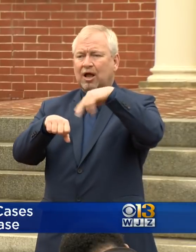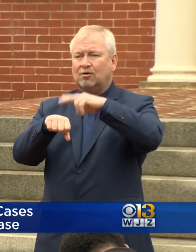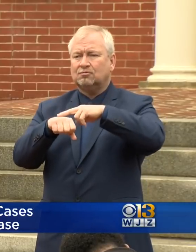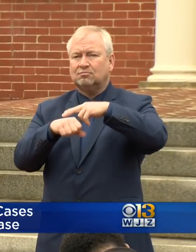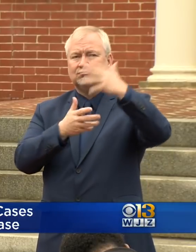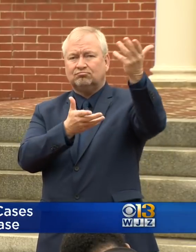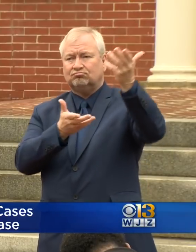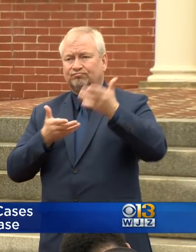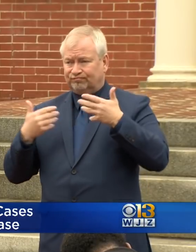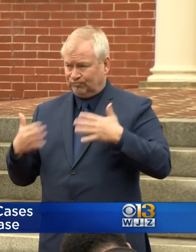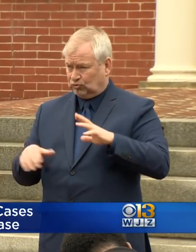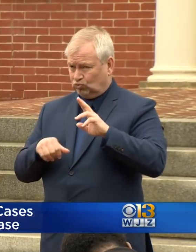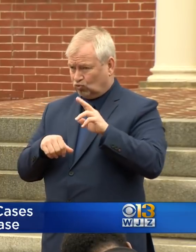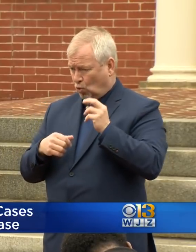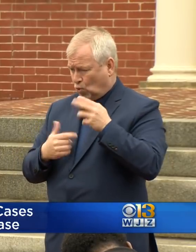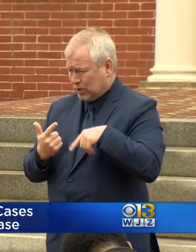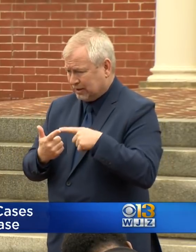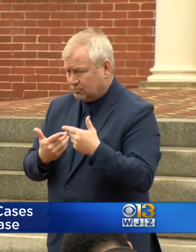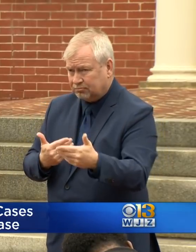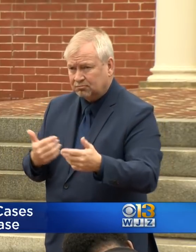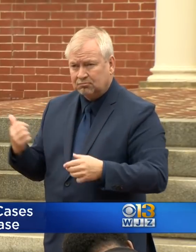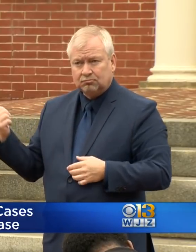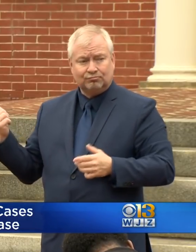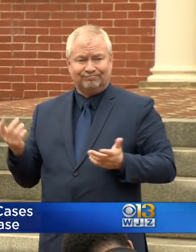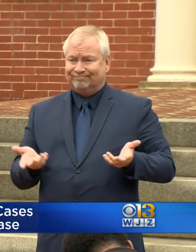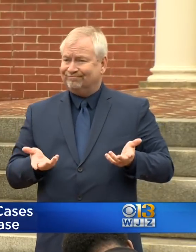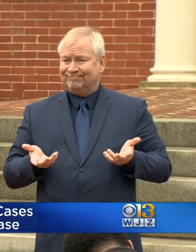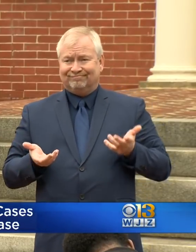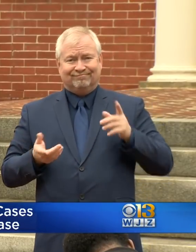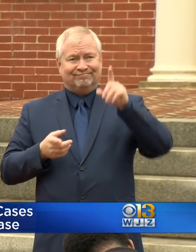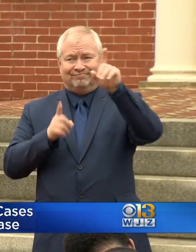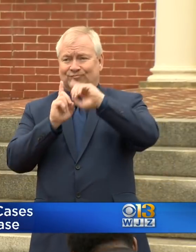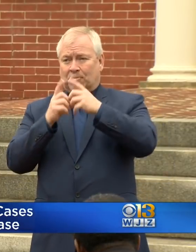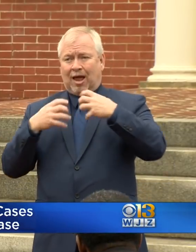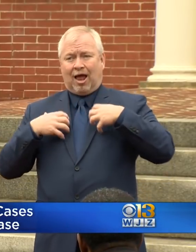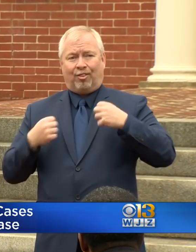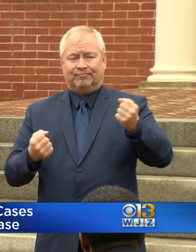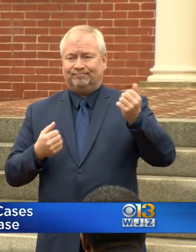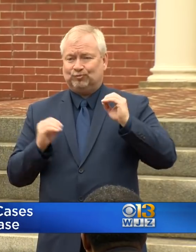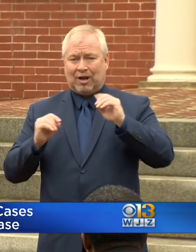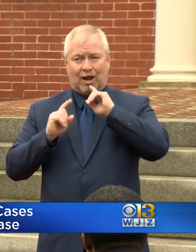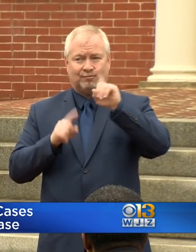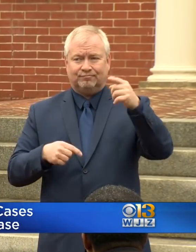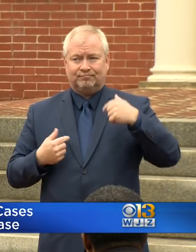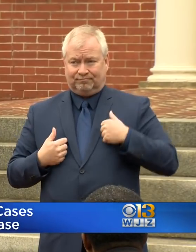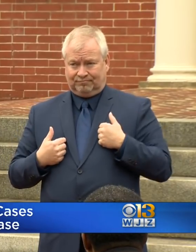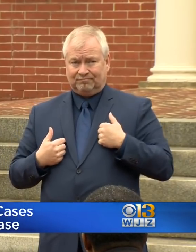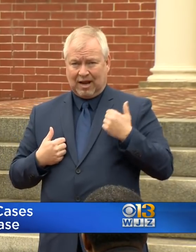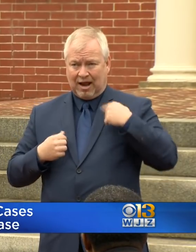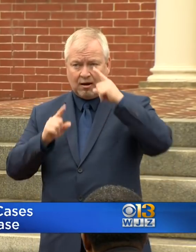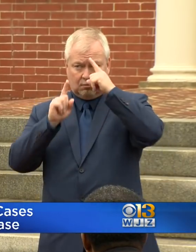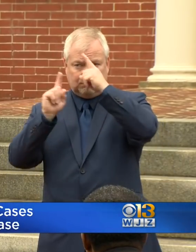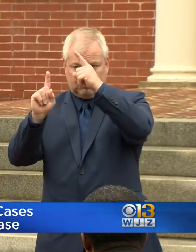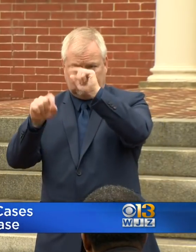I'm going to have to defer to the Maryland Department of Health. They're the ones that have that mission. We assist them when they're ready to distribute